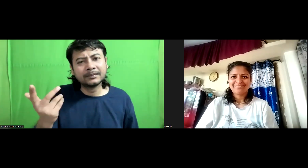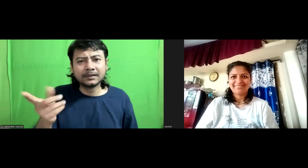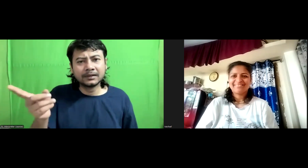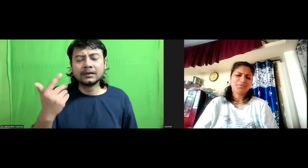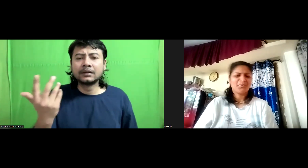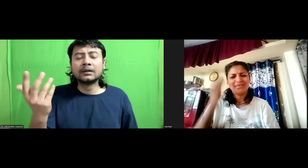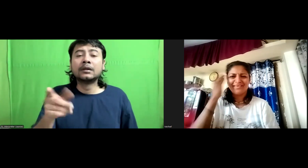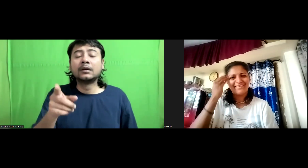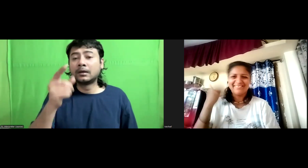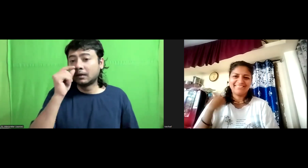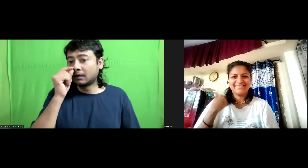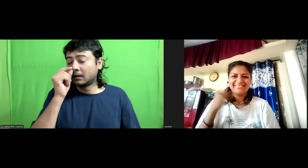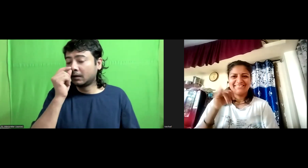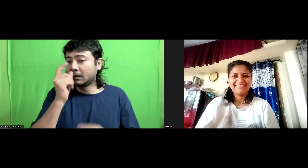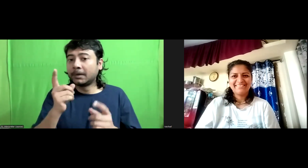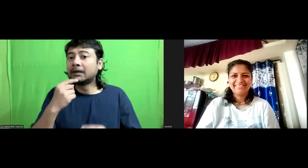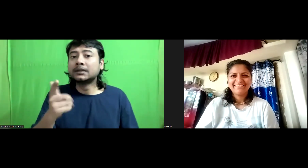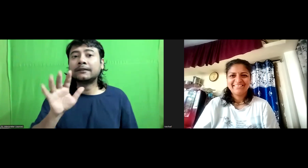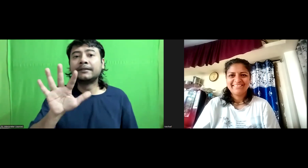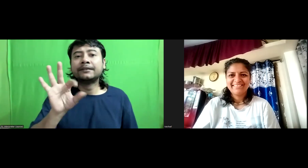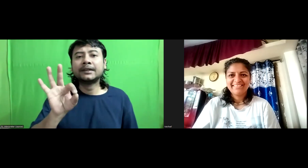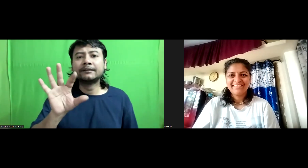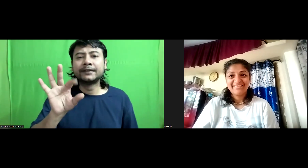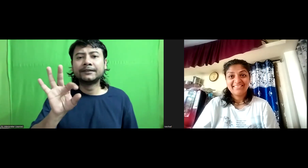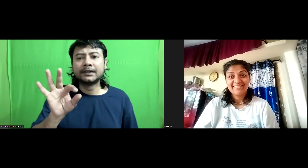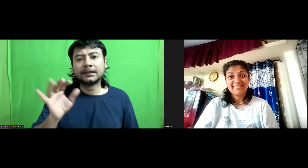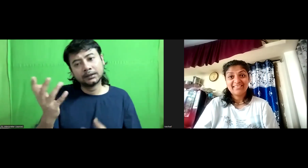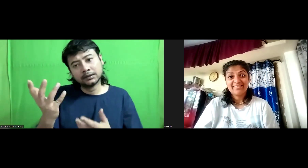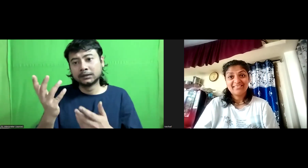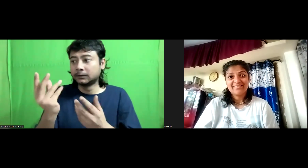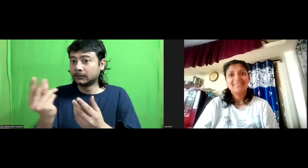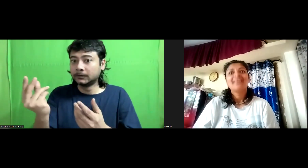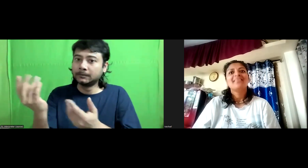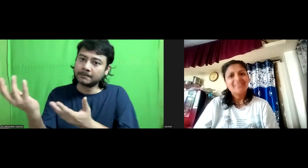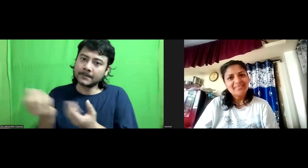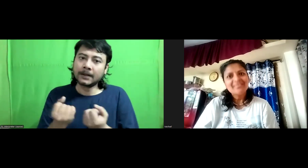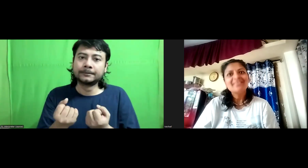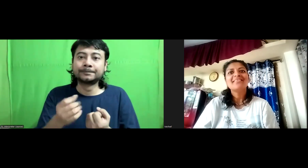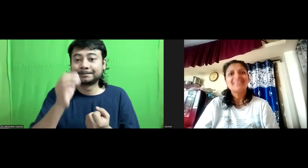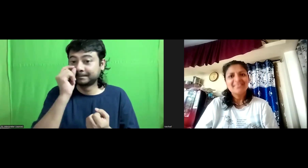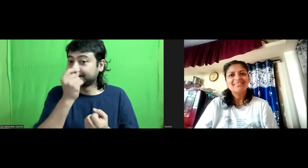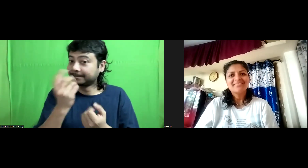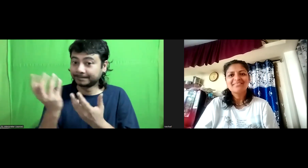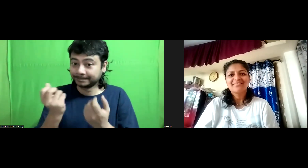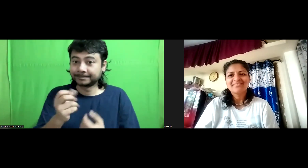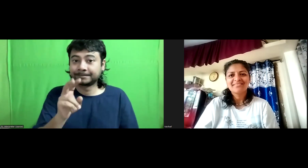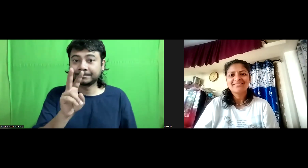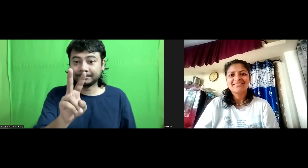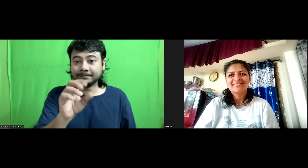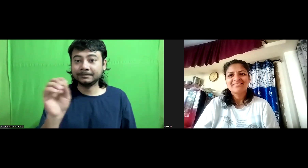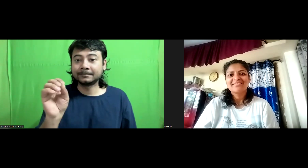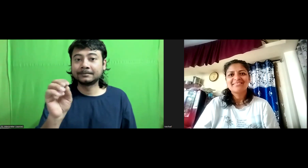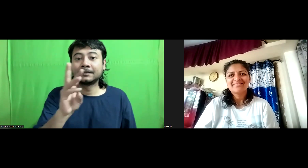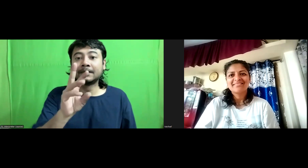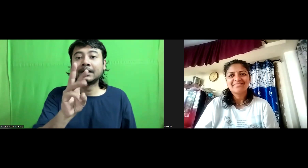100, and it's like a one-time investment. See, I have around 200 to 300 deepam lying in my